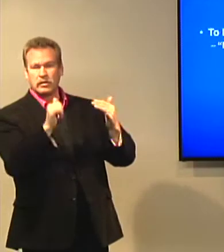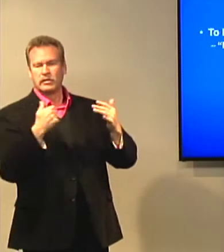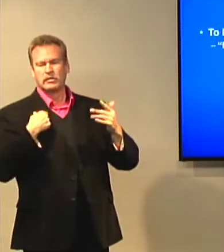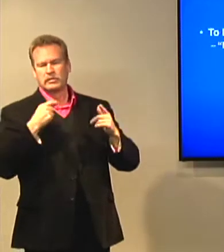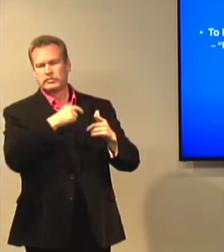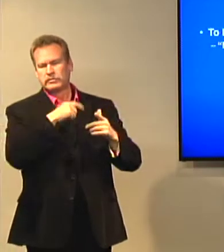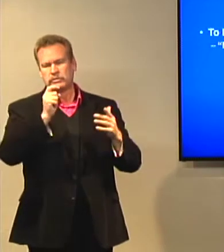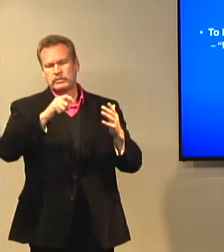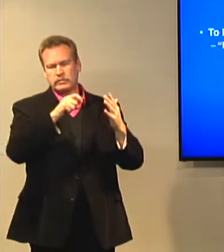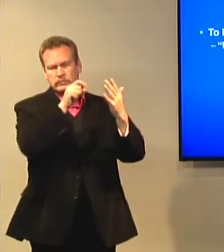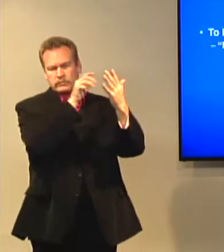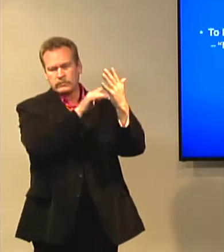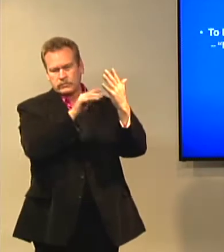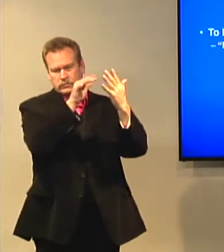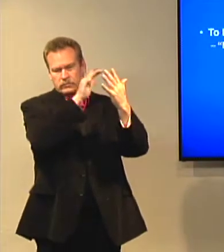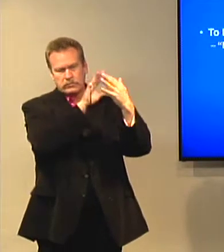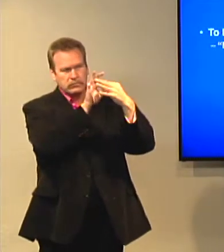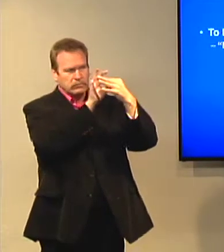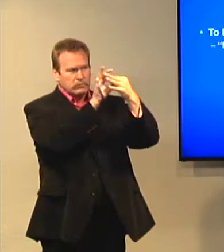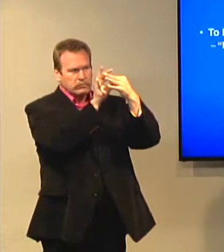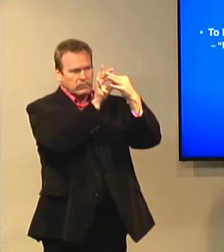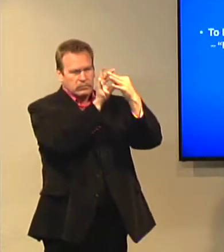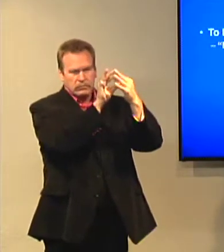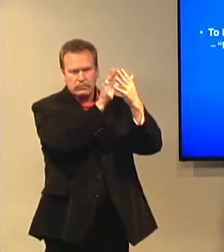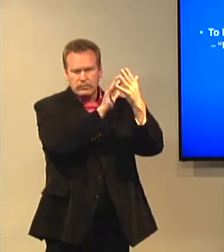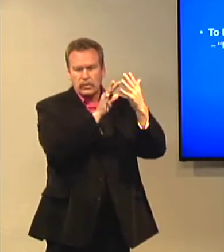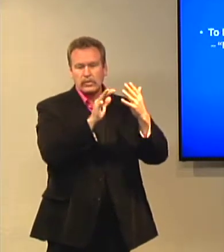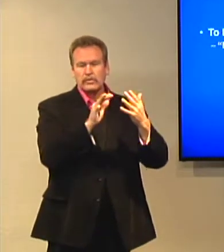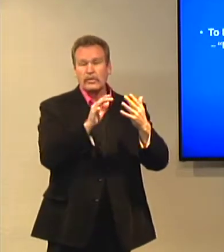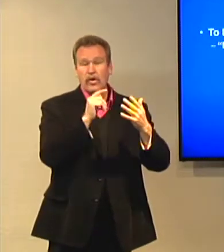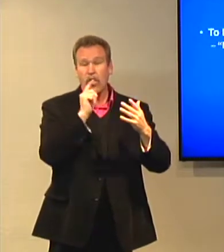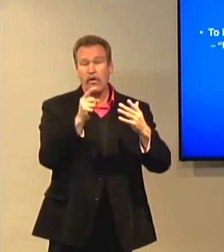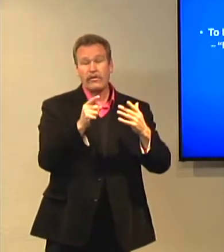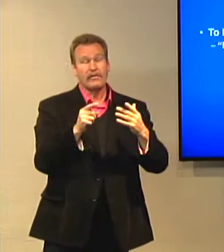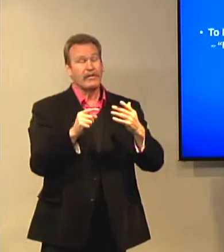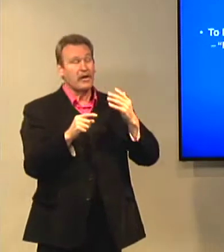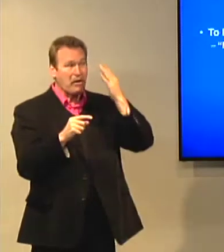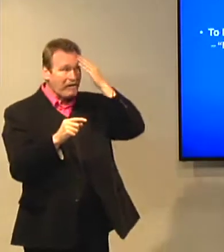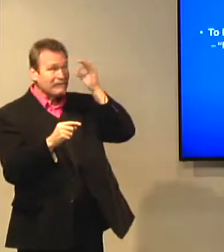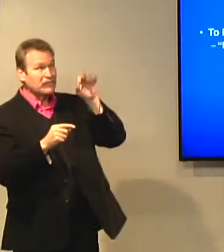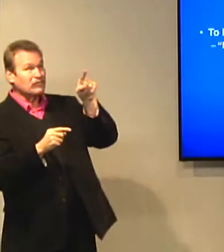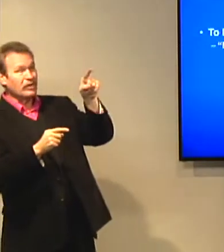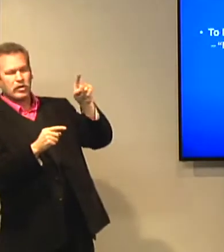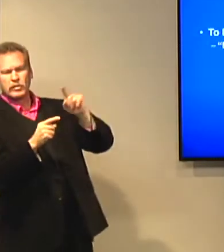he? We should study who God is, to have a close relationship with God.